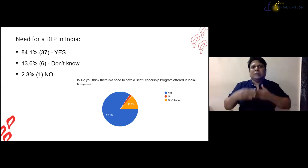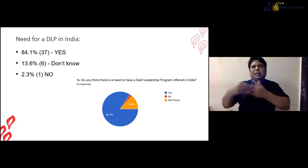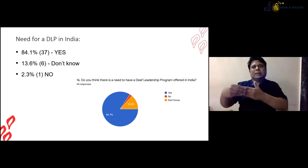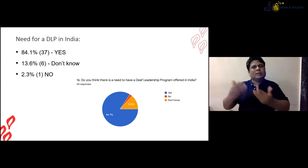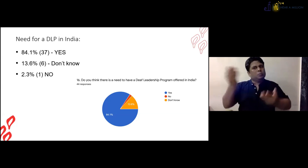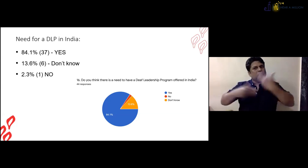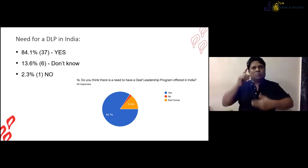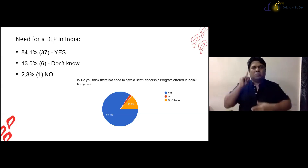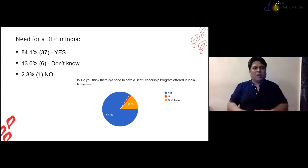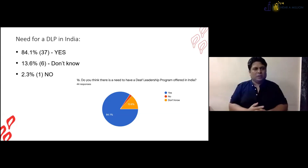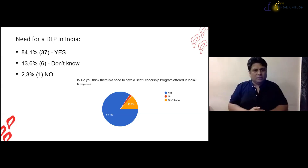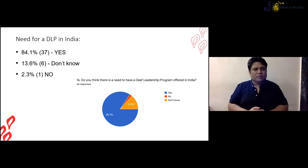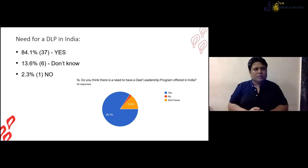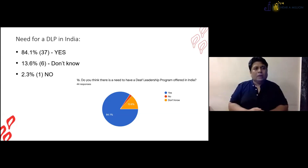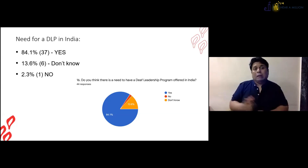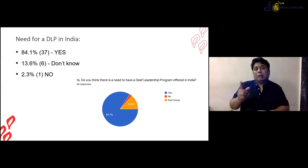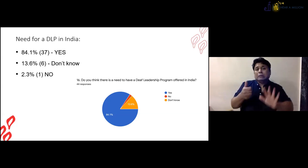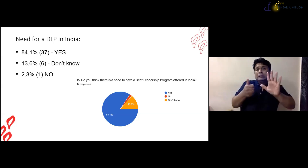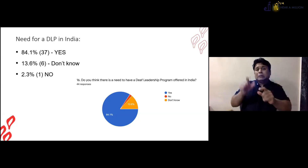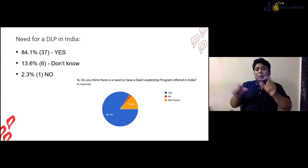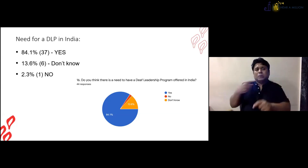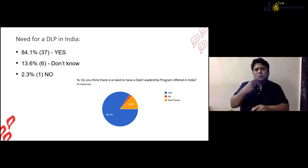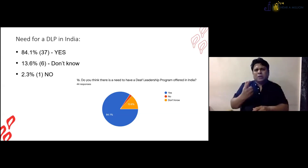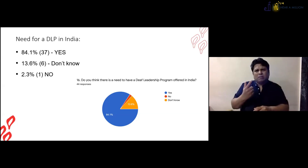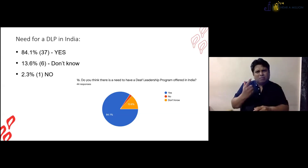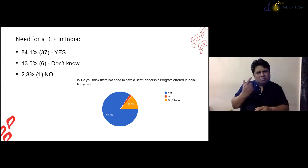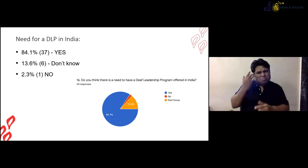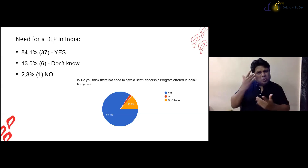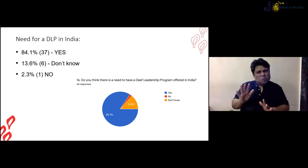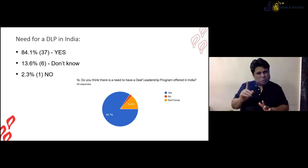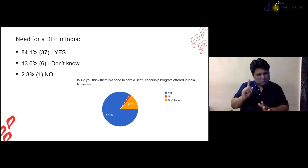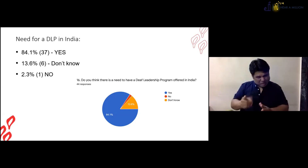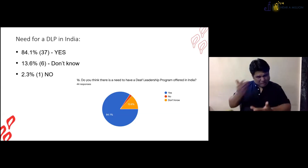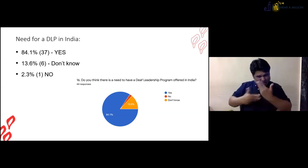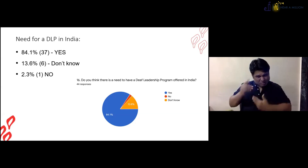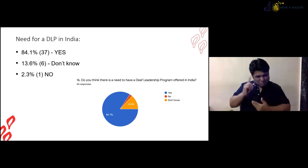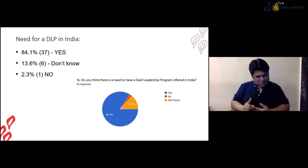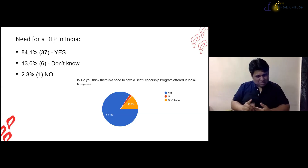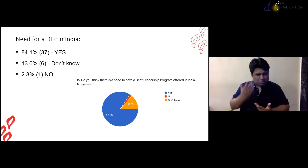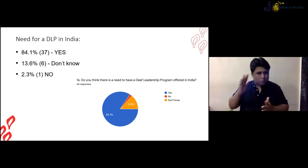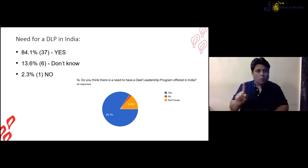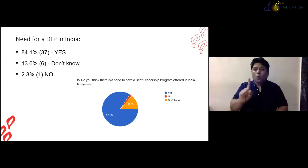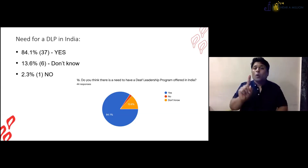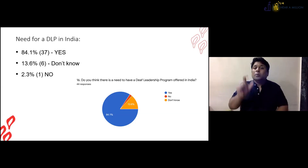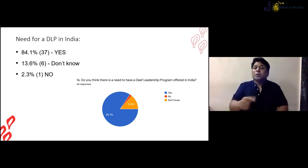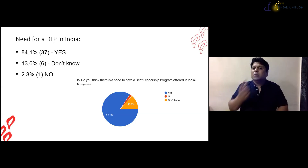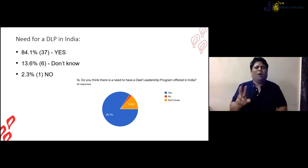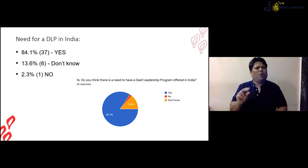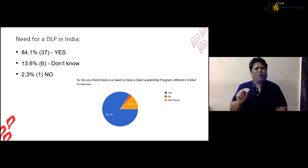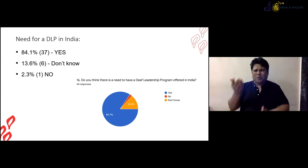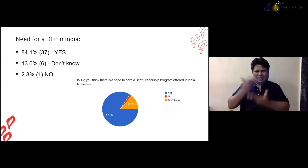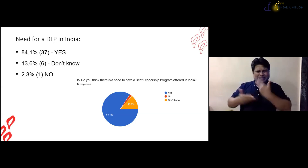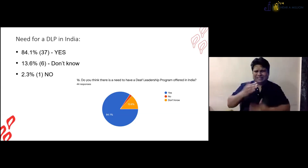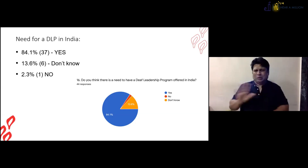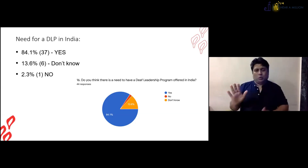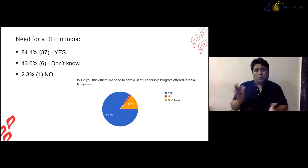84% they said yes, they want that. 6 people said they don't know if it's a must, if it's a mandate.